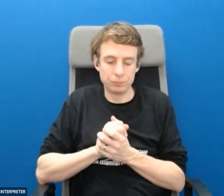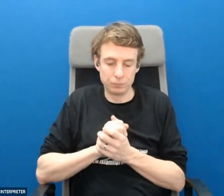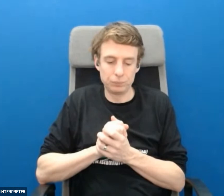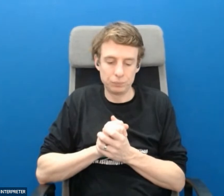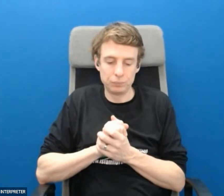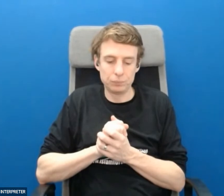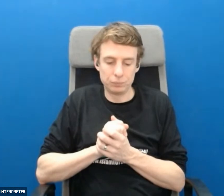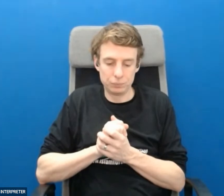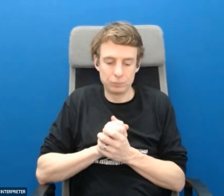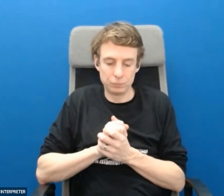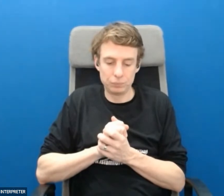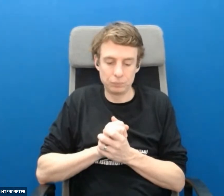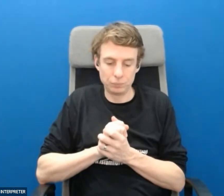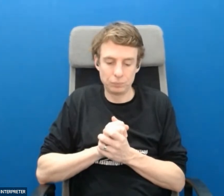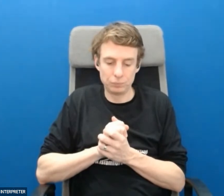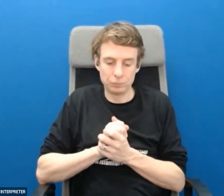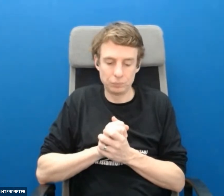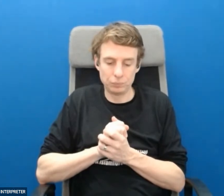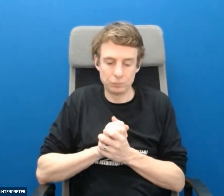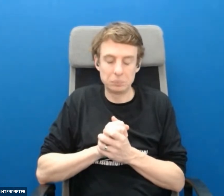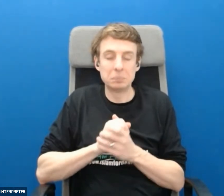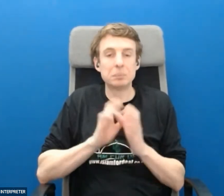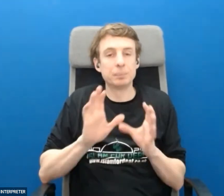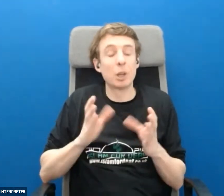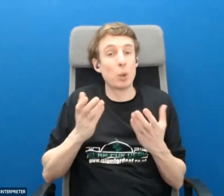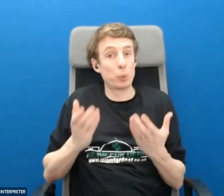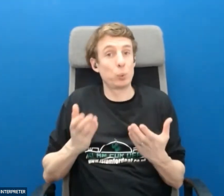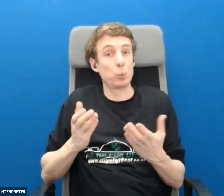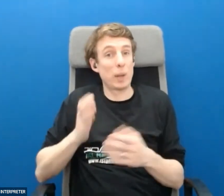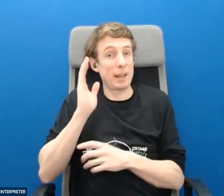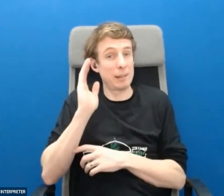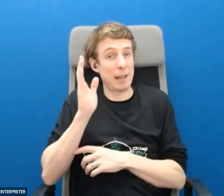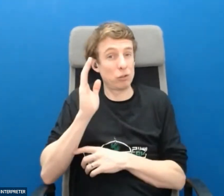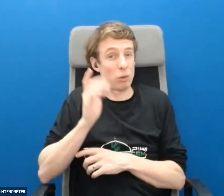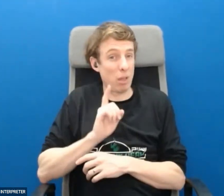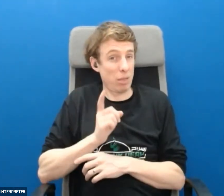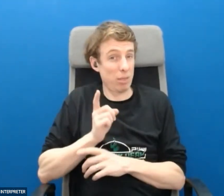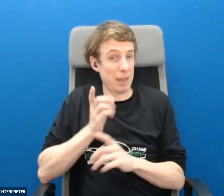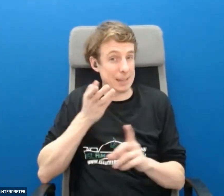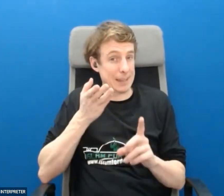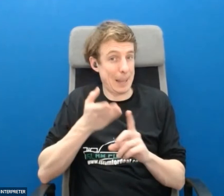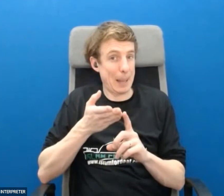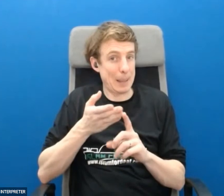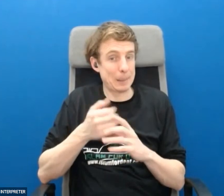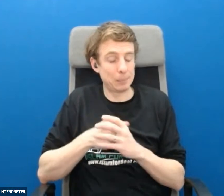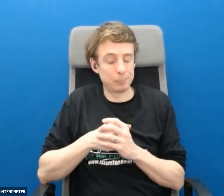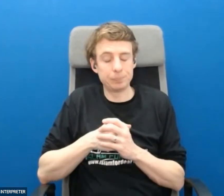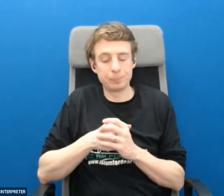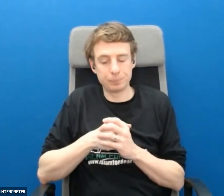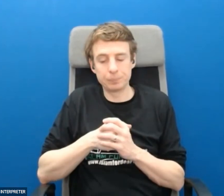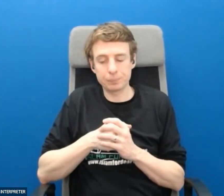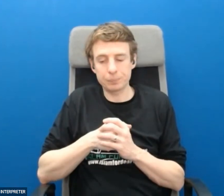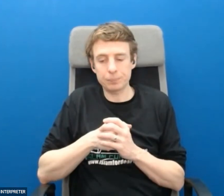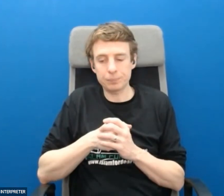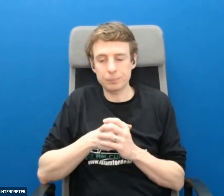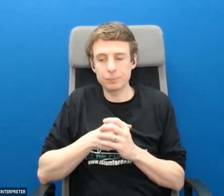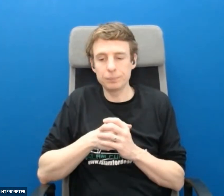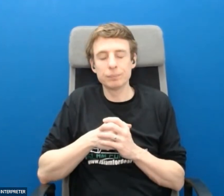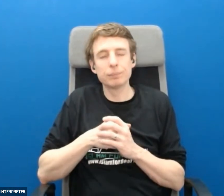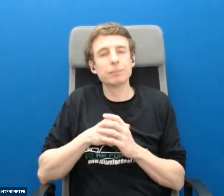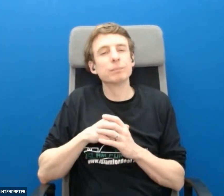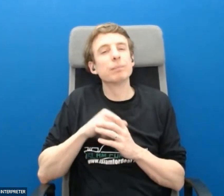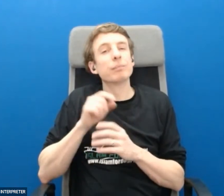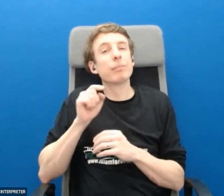So this is what we're going to take today. And it's basically the foreword of the